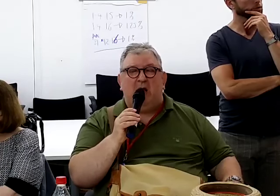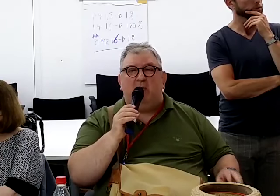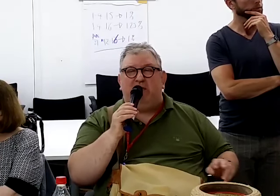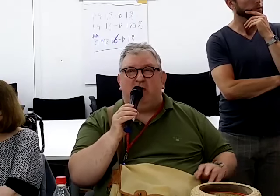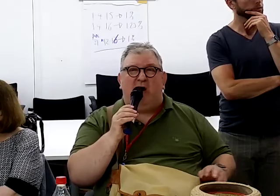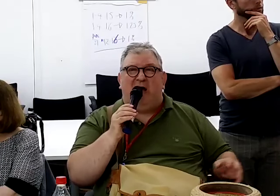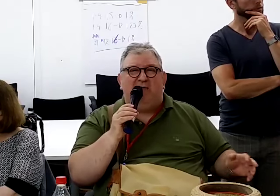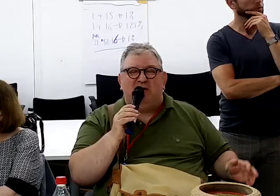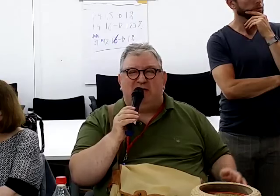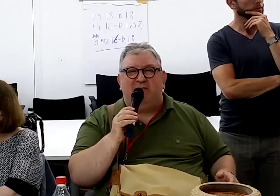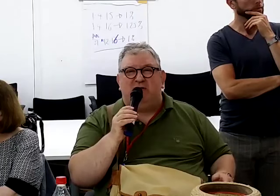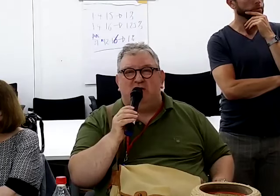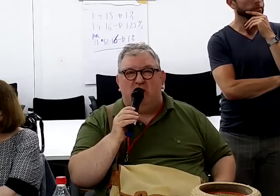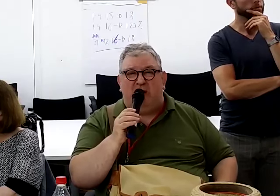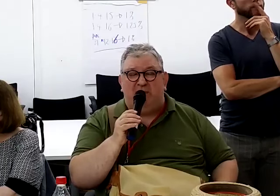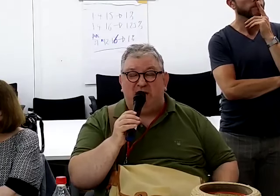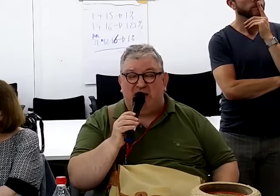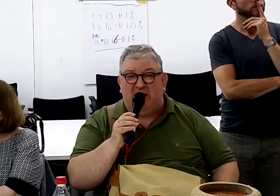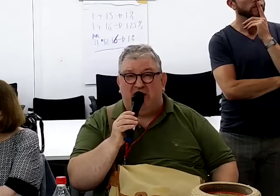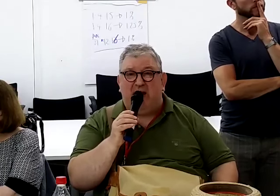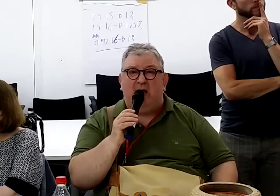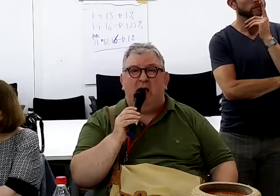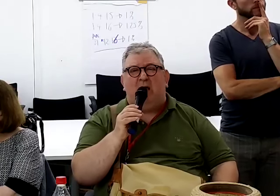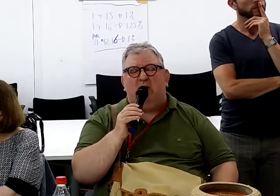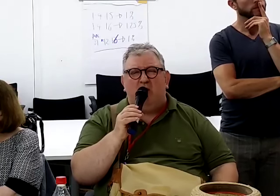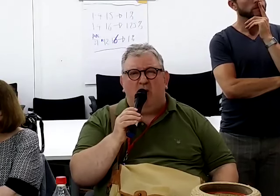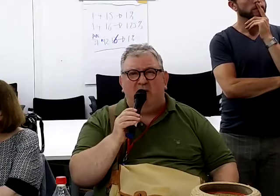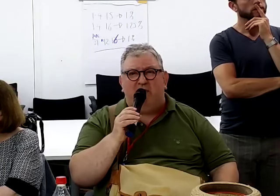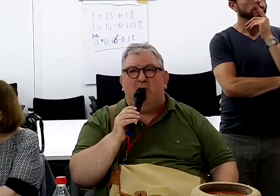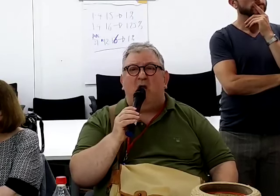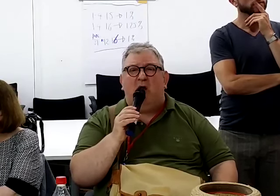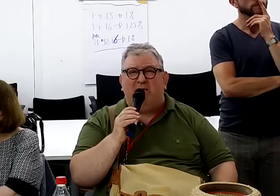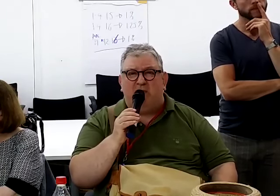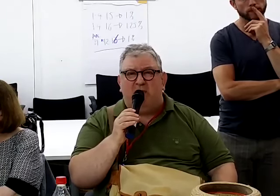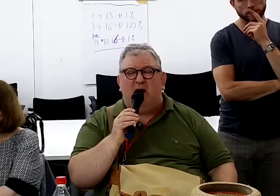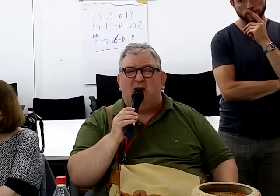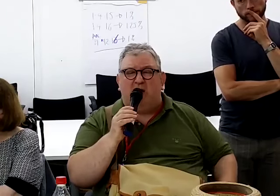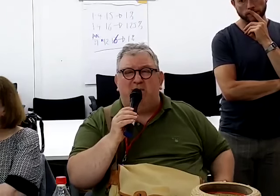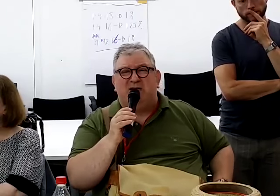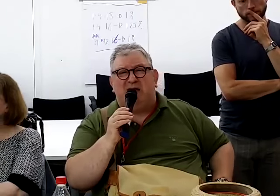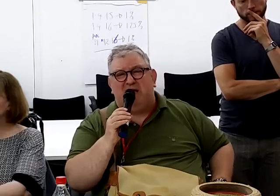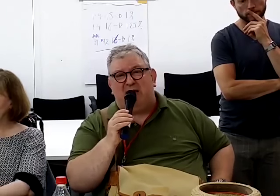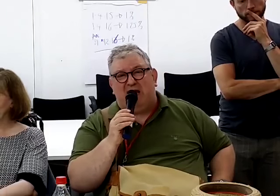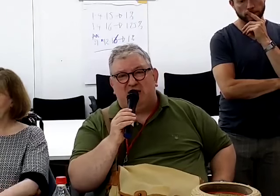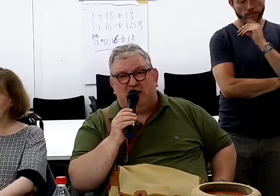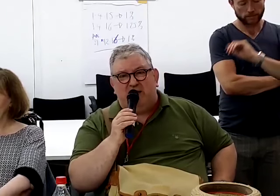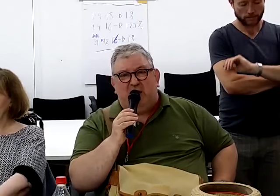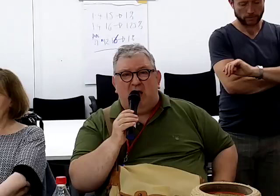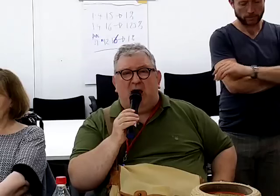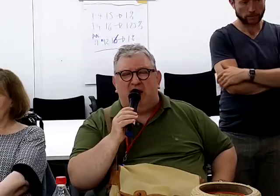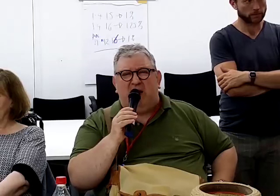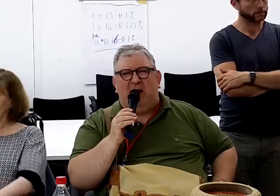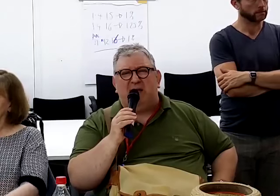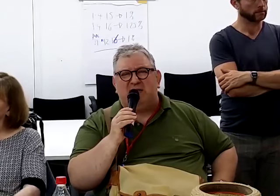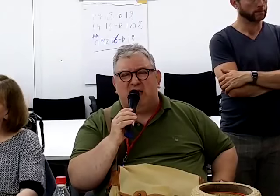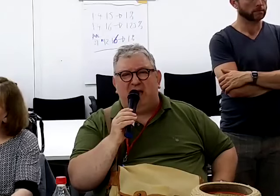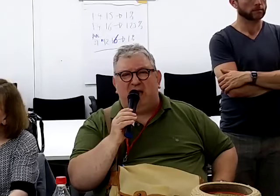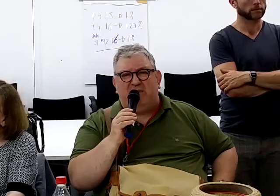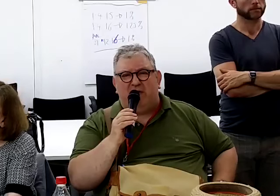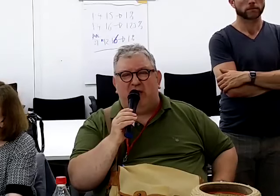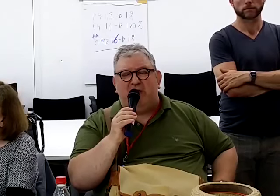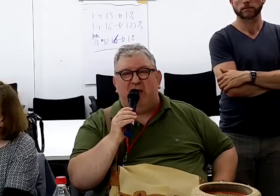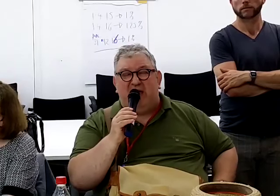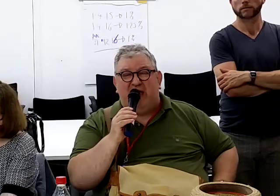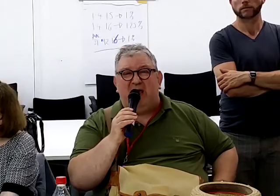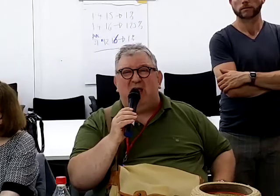it. We've got 172 MPs out there, not all of them, but a lot of them don't particularly get it. And they don't